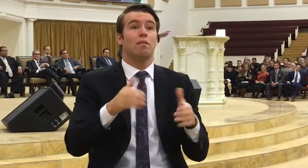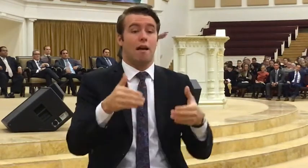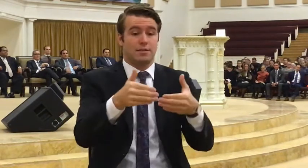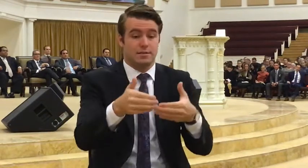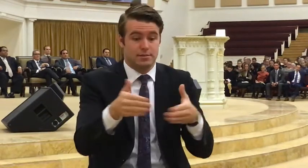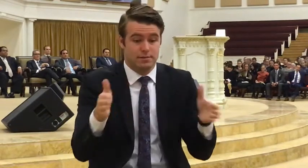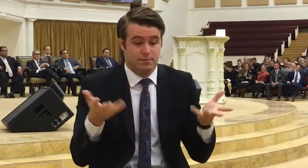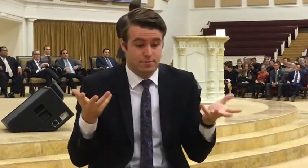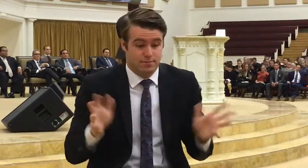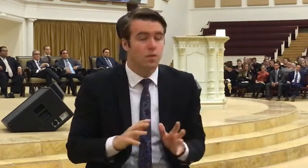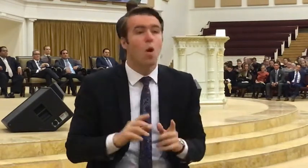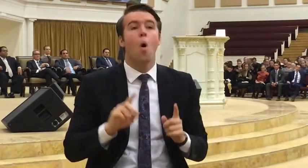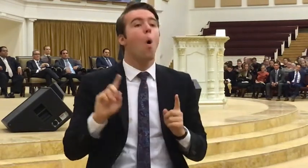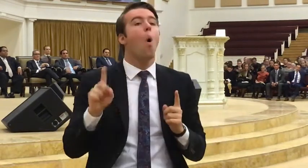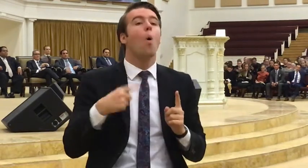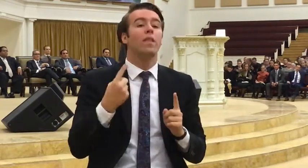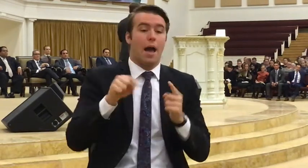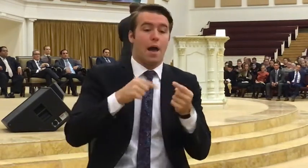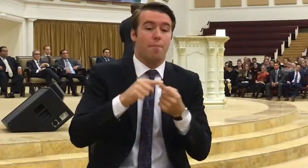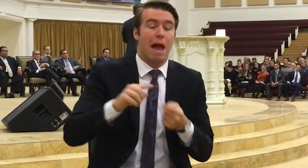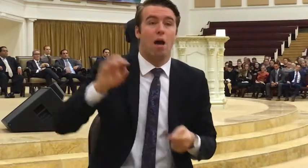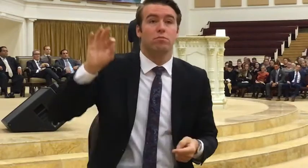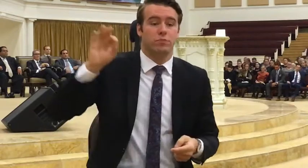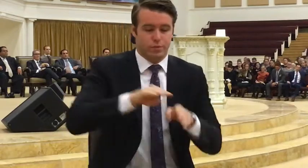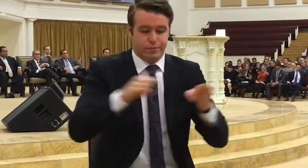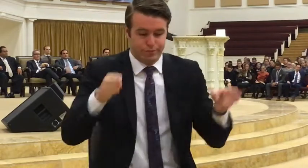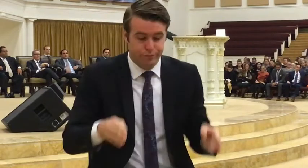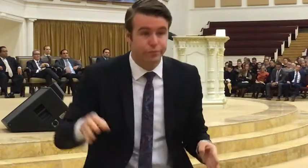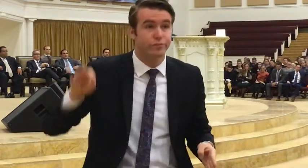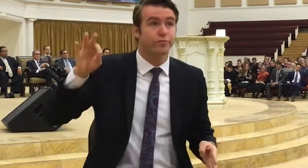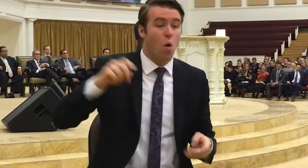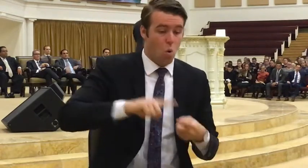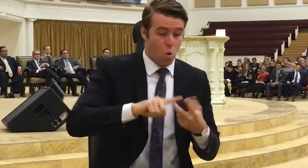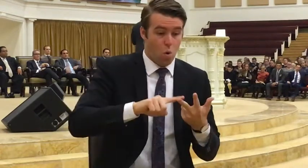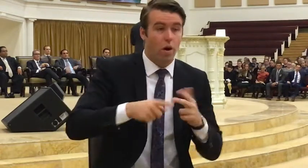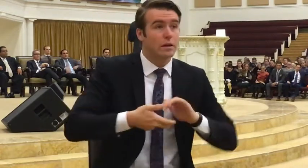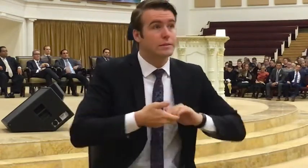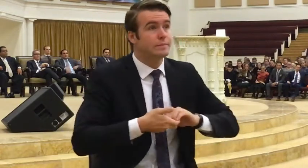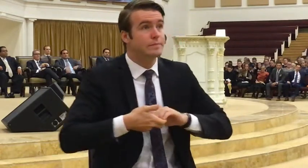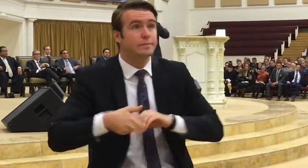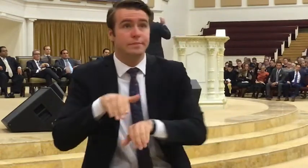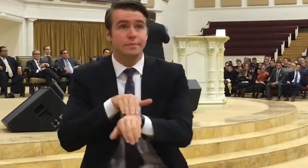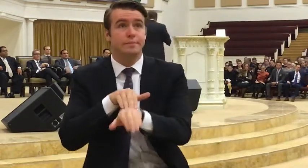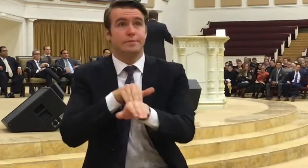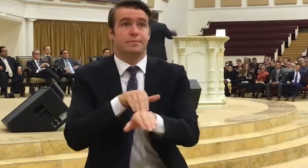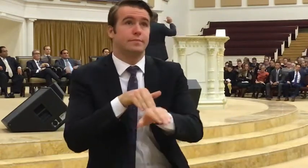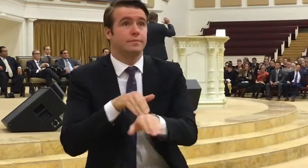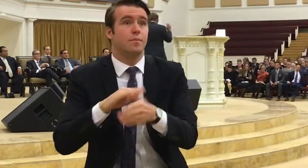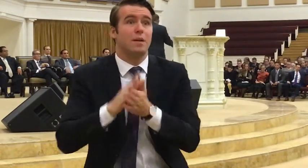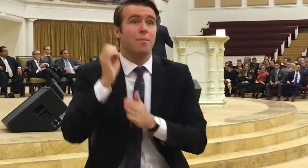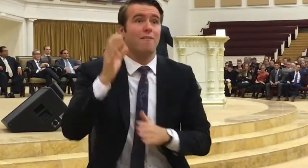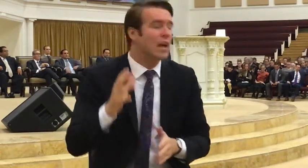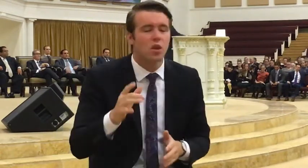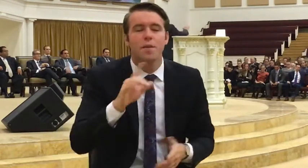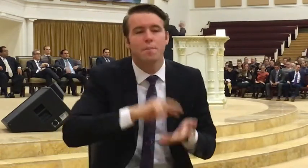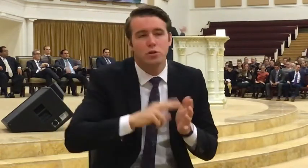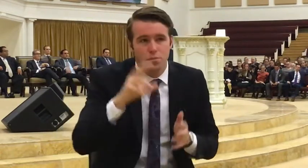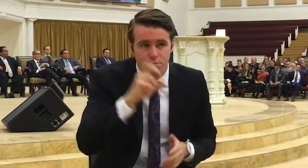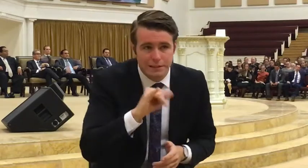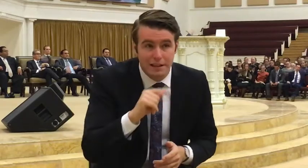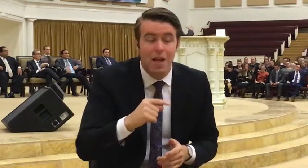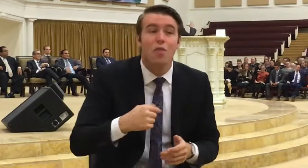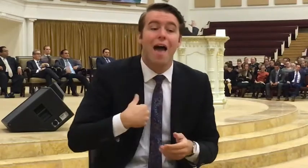a pulpit, are only about pulling a trailer and being an evangelist, you're missing it. There is a dimension of the Spirit that